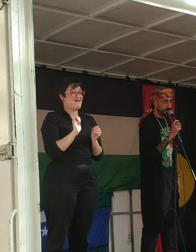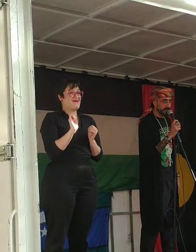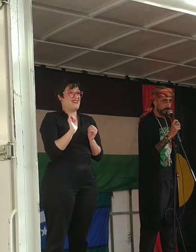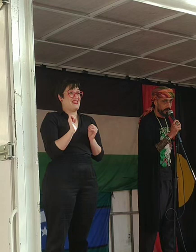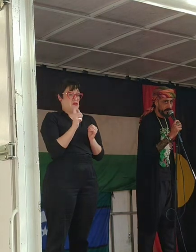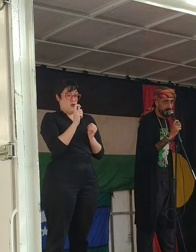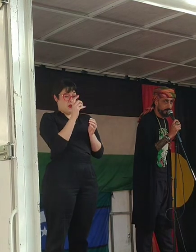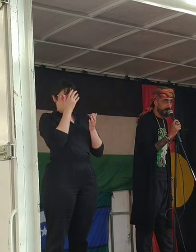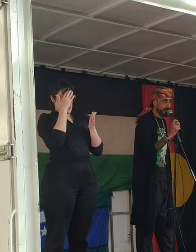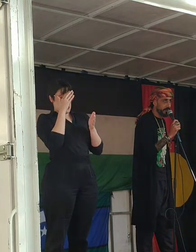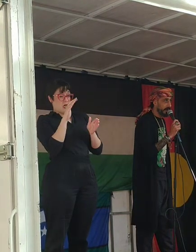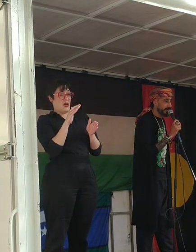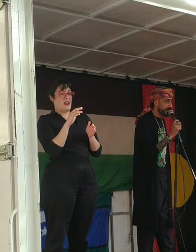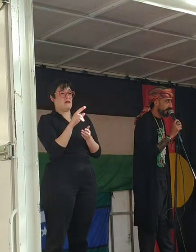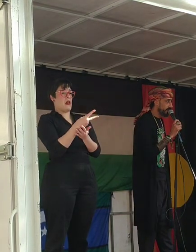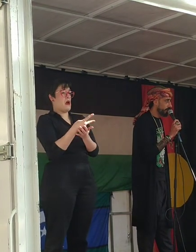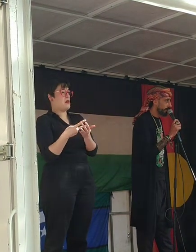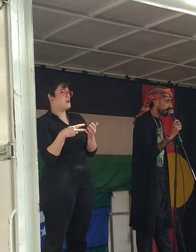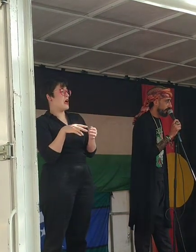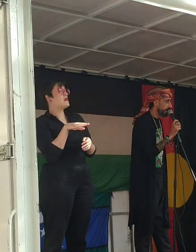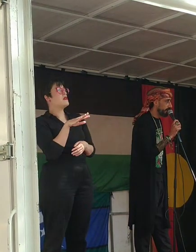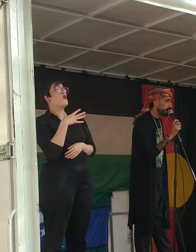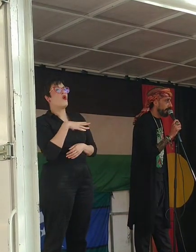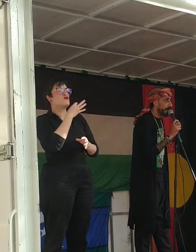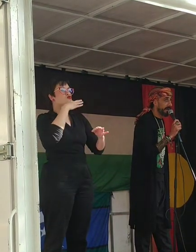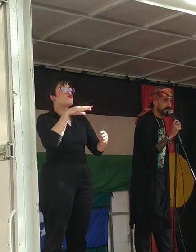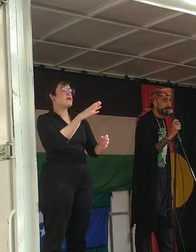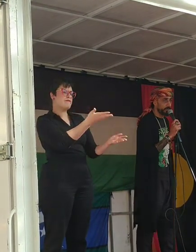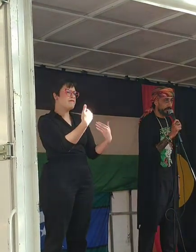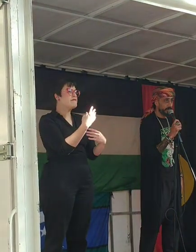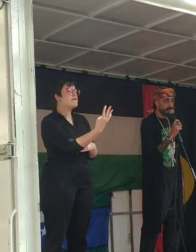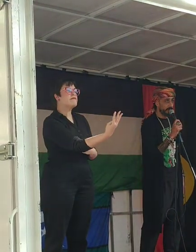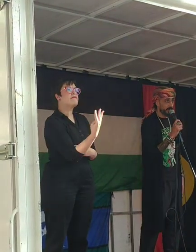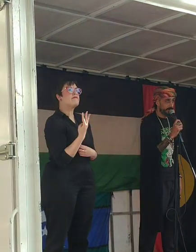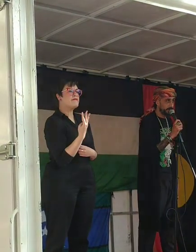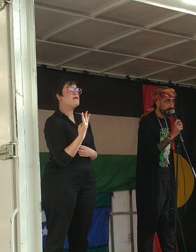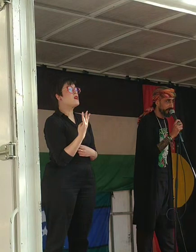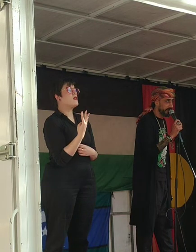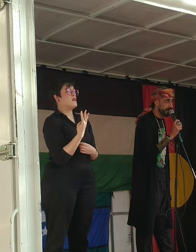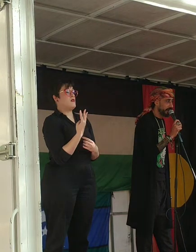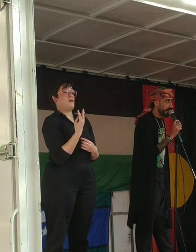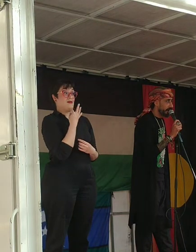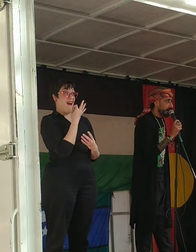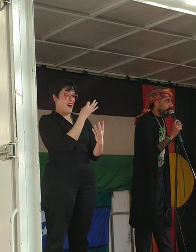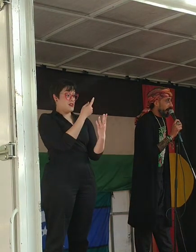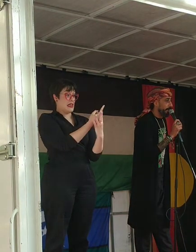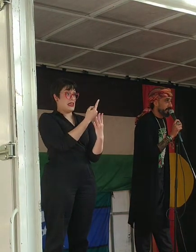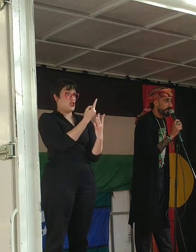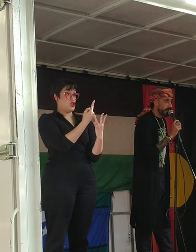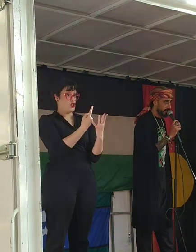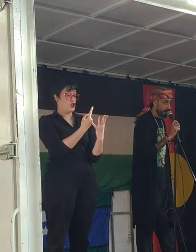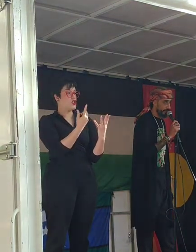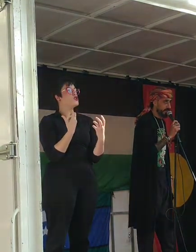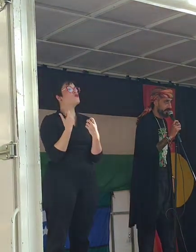last moments, in his deathbed, asked his kids to come together and asked them to bring, each of them to bring